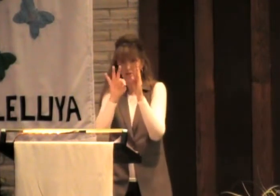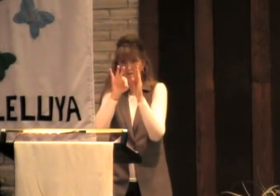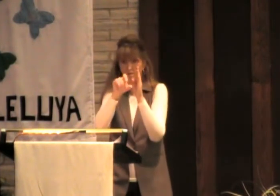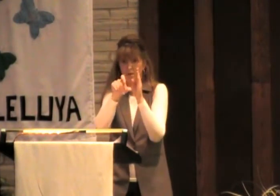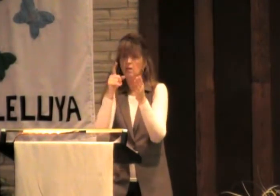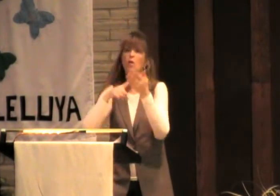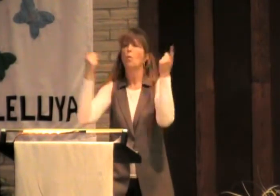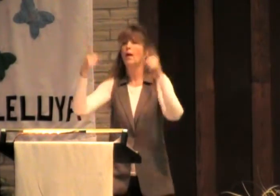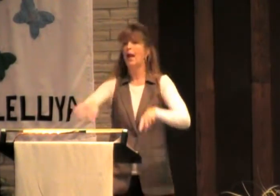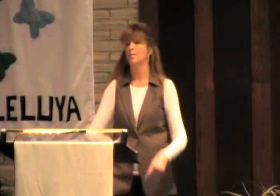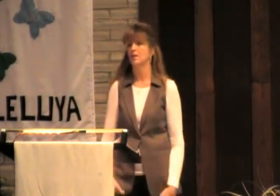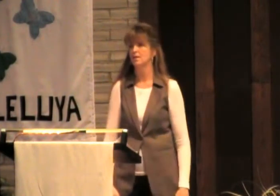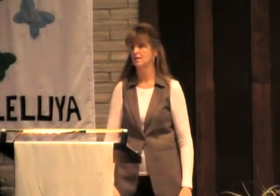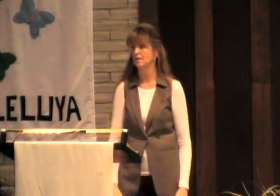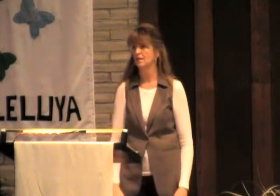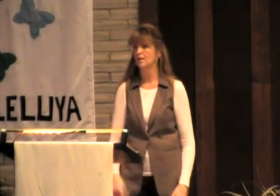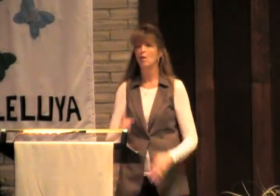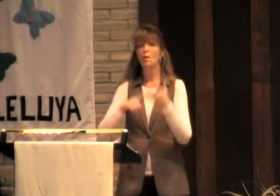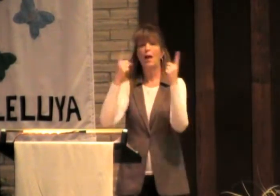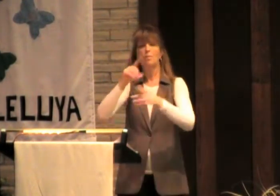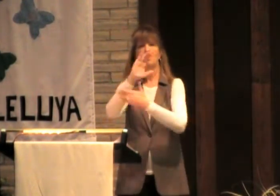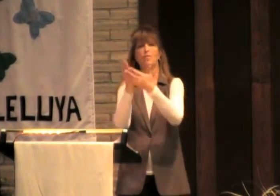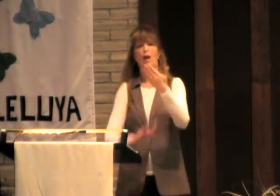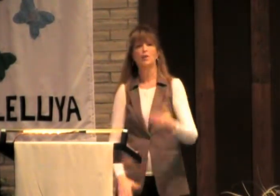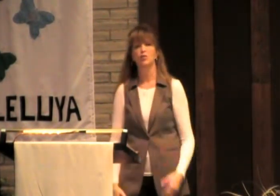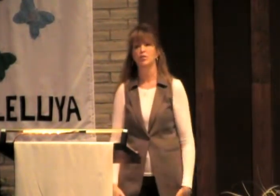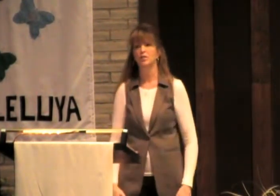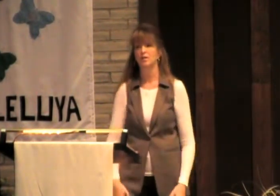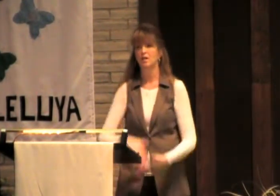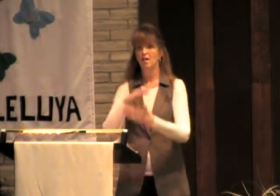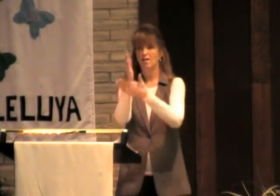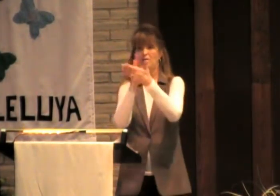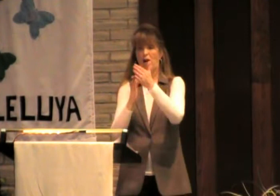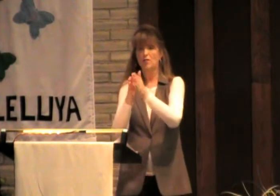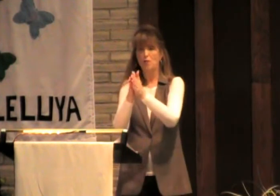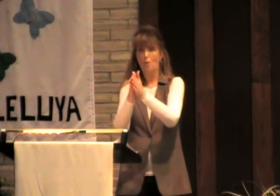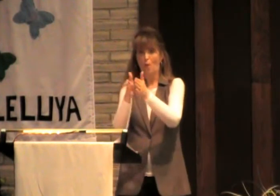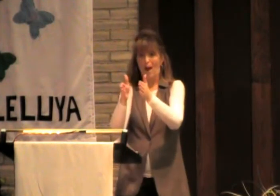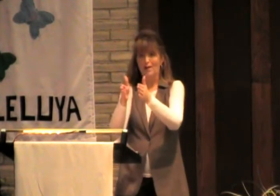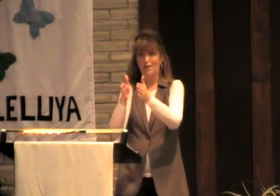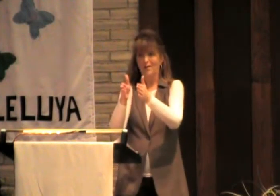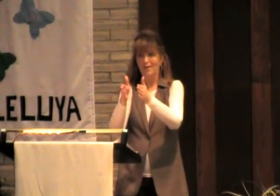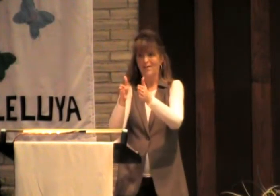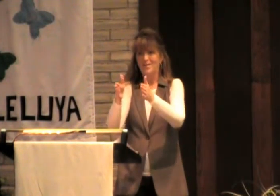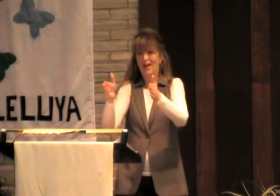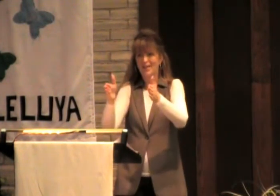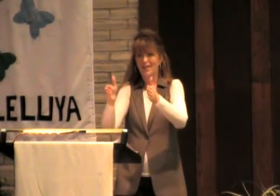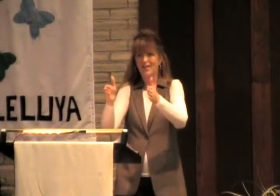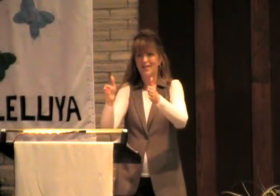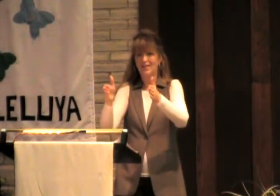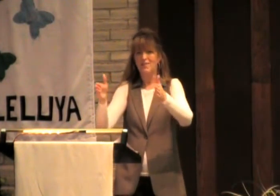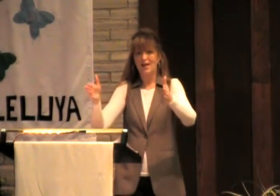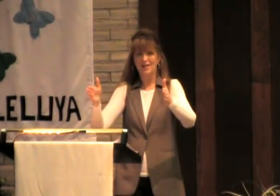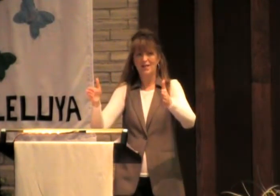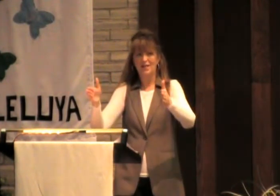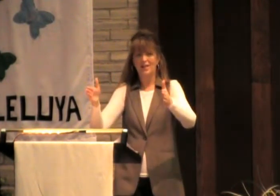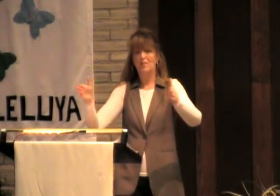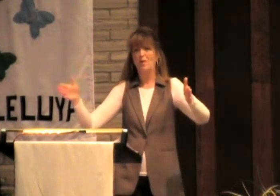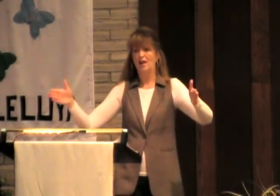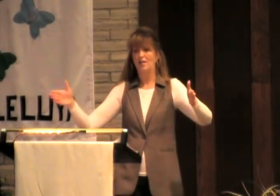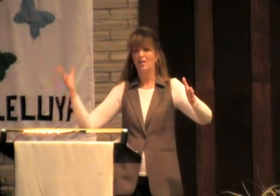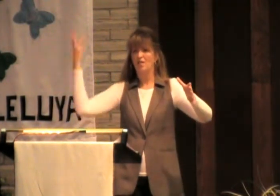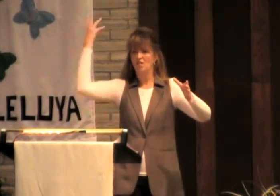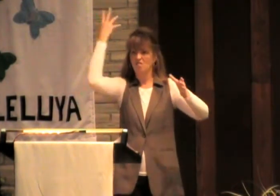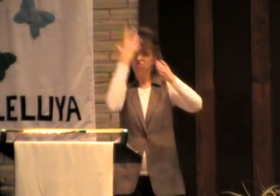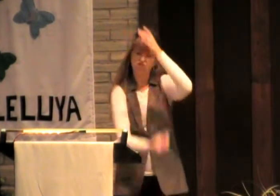fracture, if you don't pay attention to that, what happens? What'll happen to it? It'll get wider and wider and